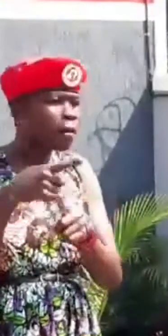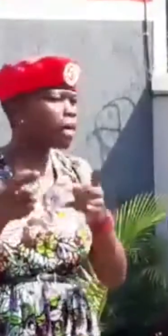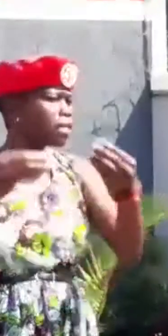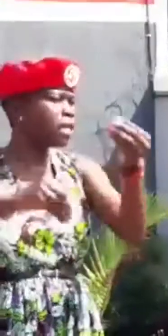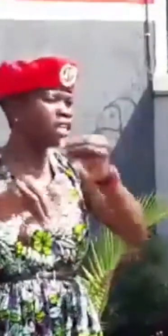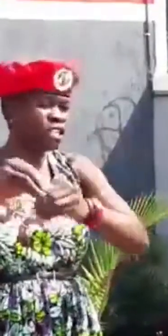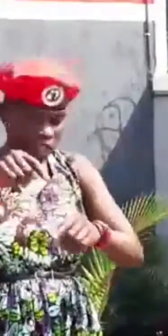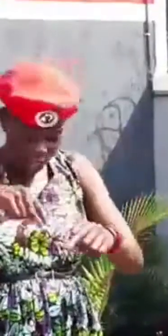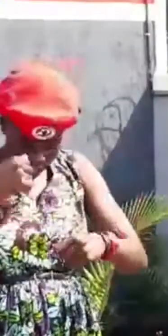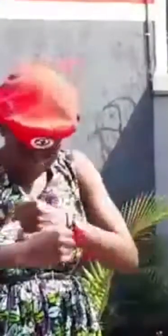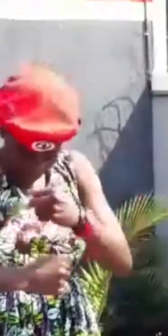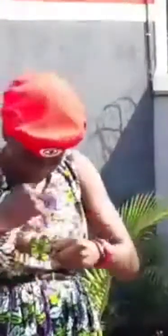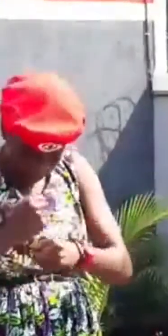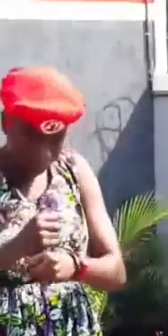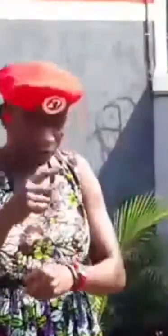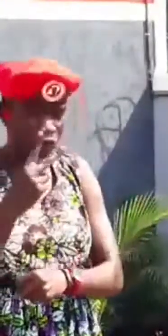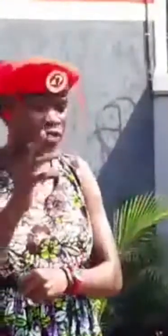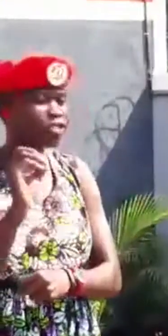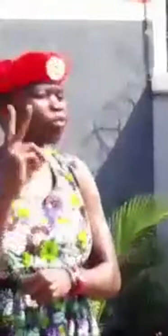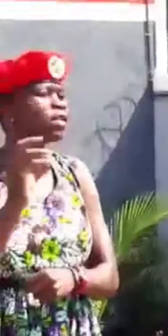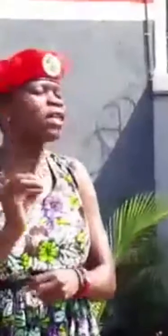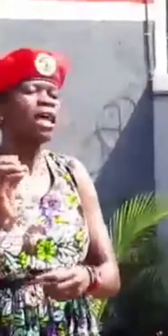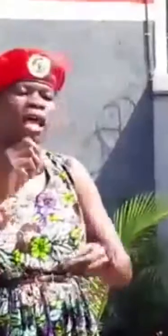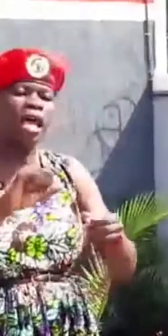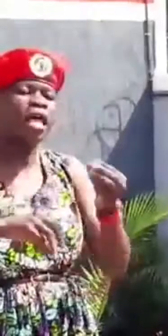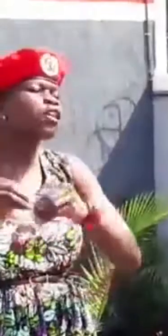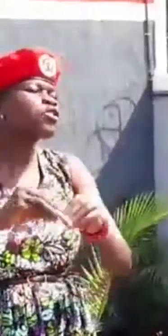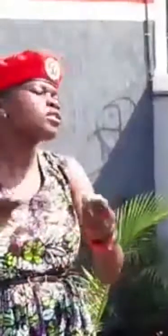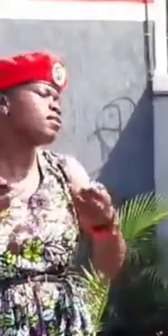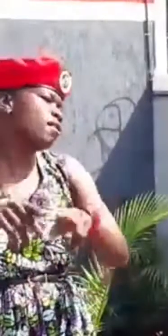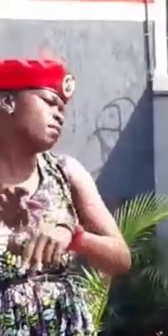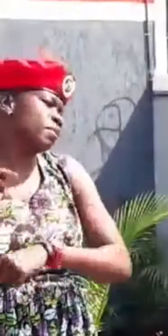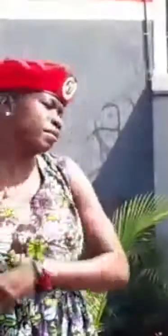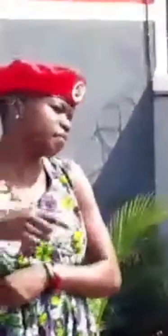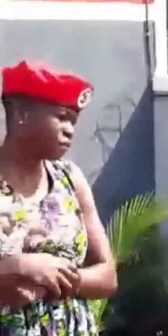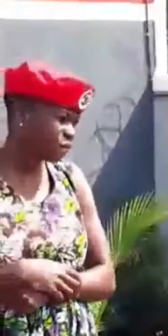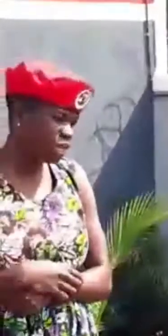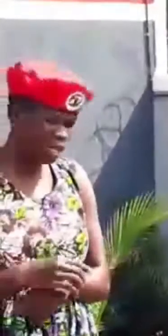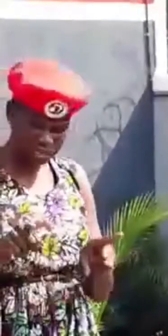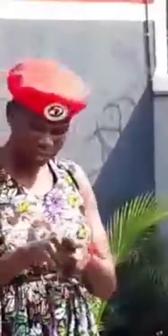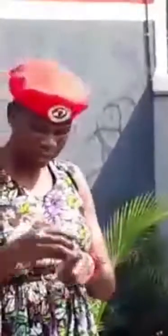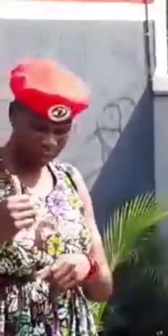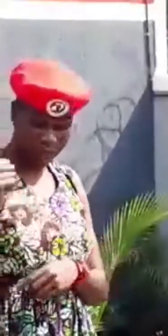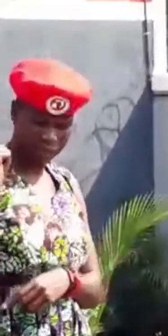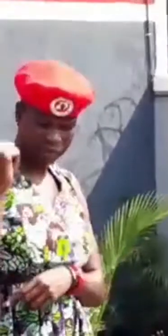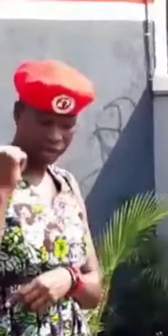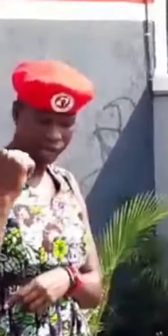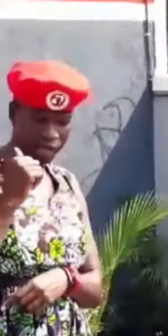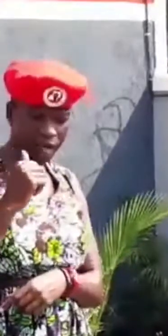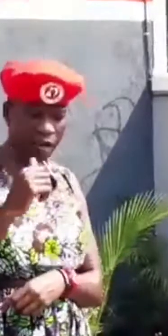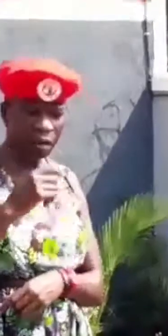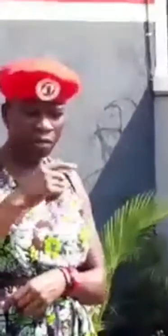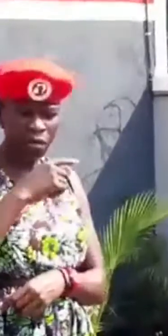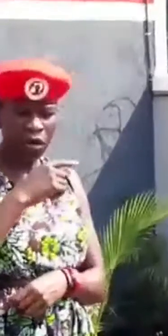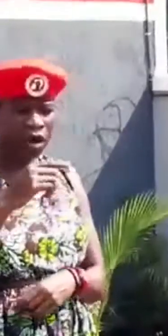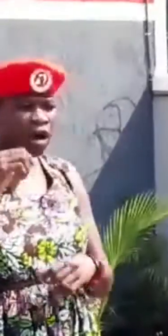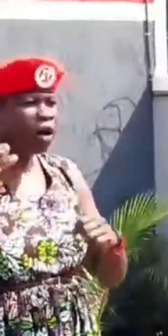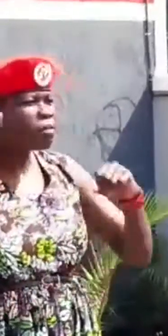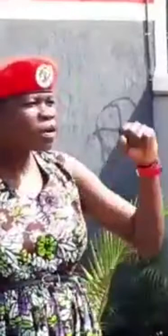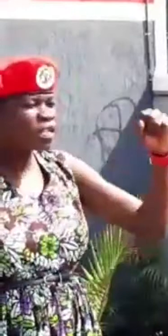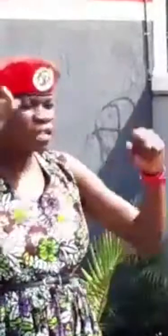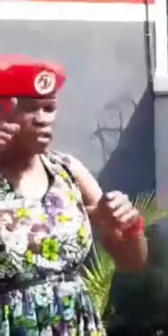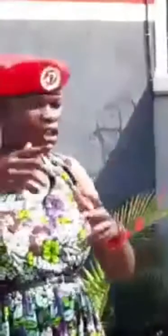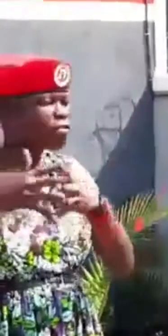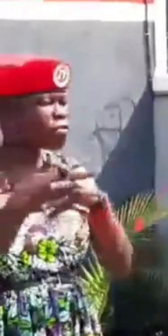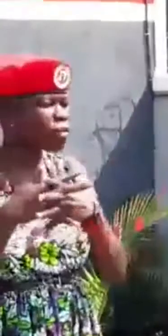elections this year in 2020, and they're having normal elections. In fact, yesterday, the US president was holding a